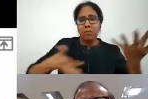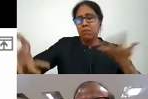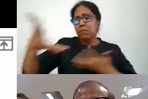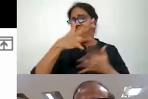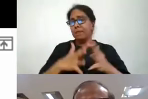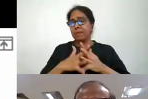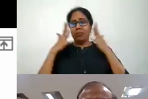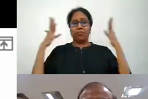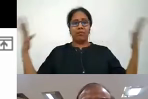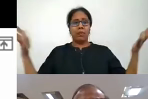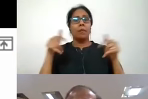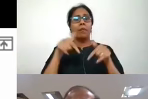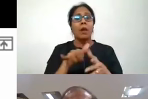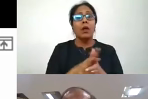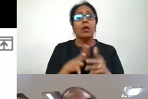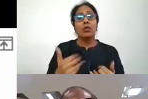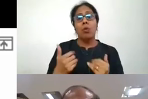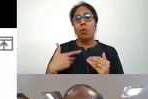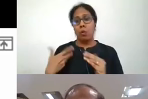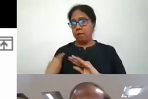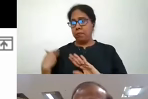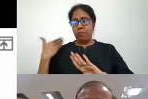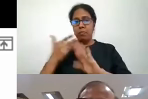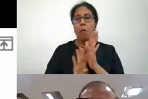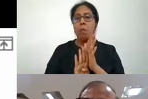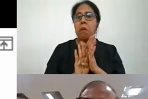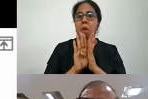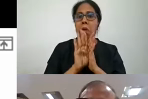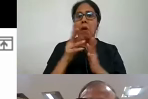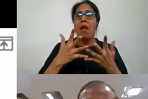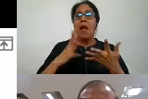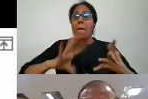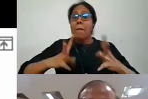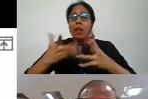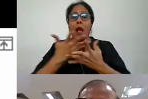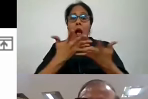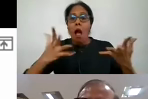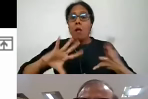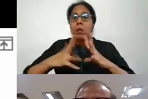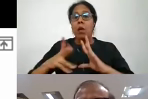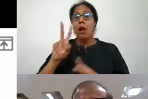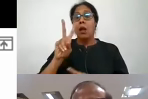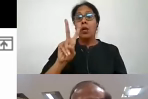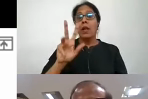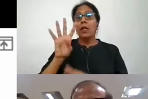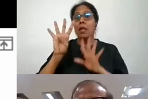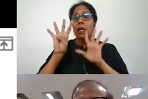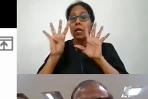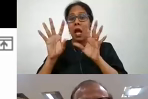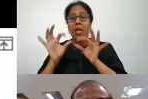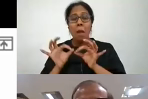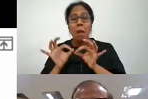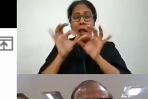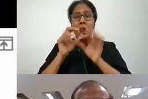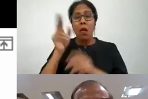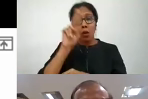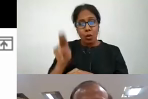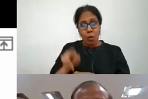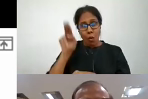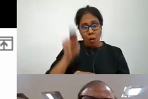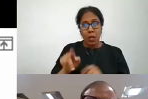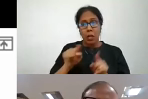in producing the, in the production, we have increased our production from $29 billion in 2014-15 to $70